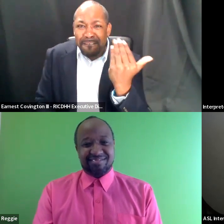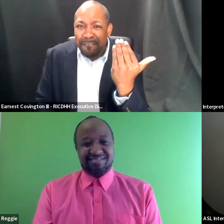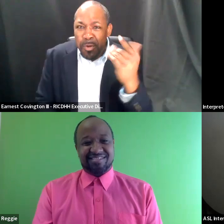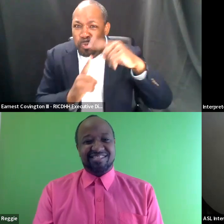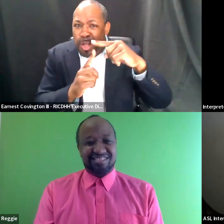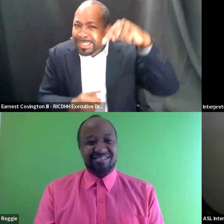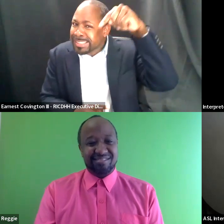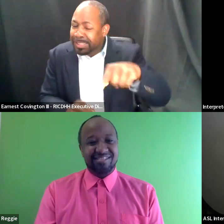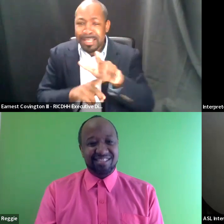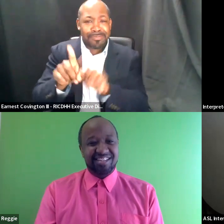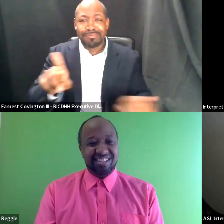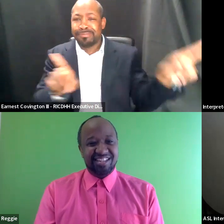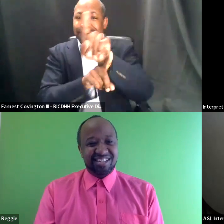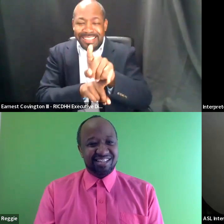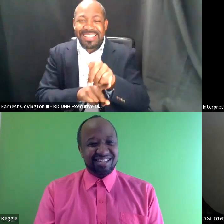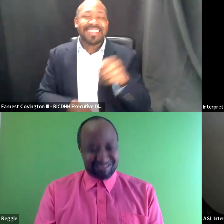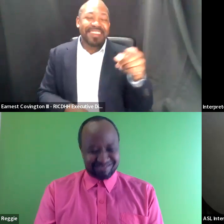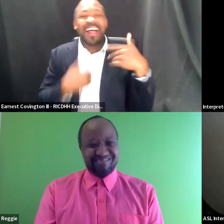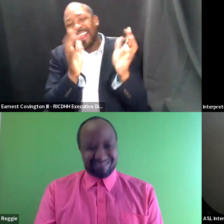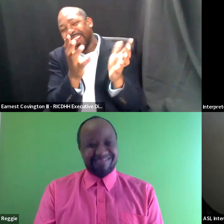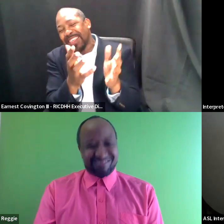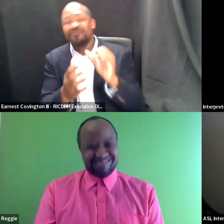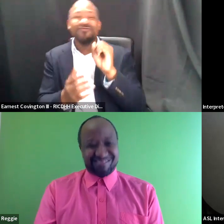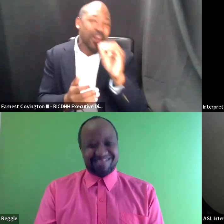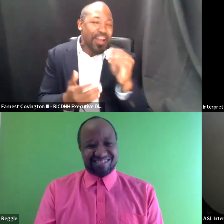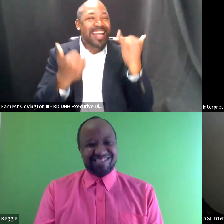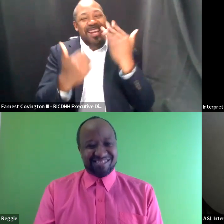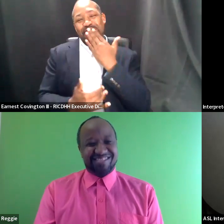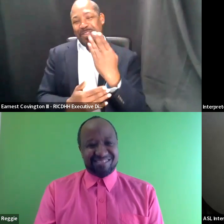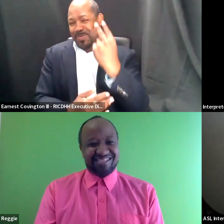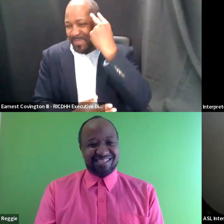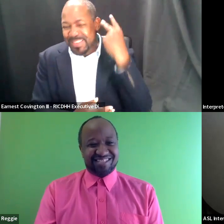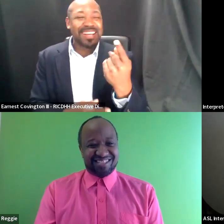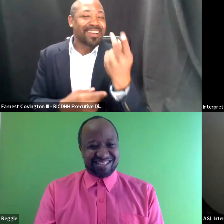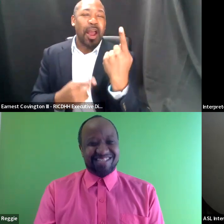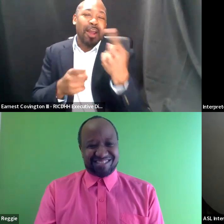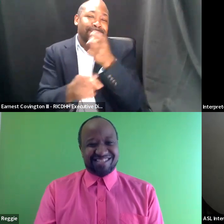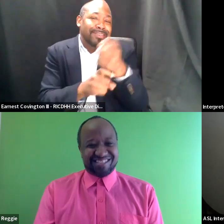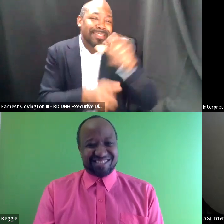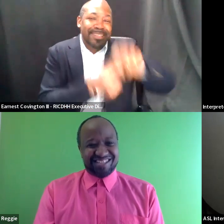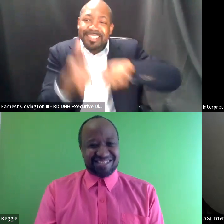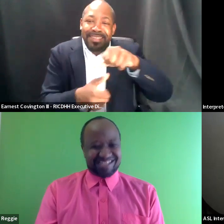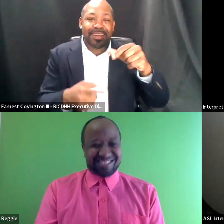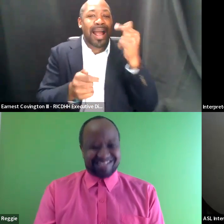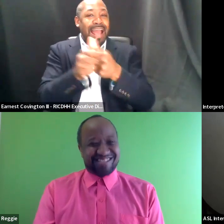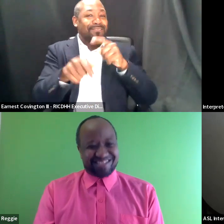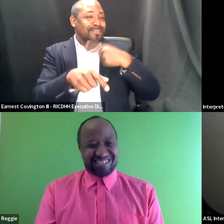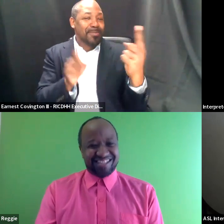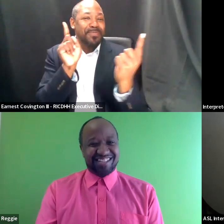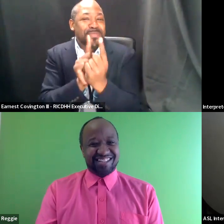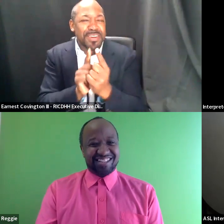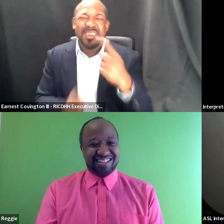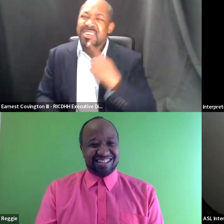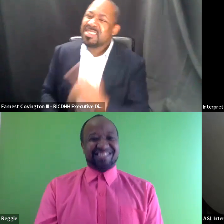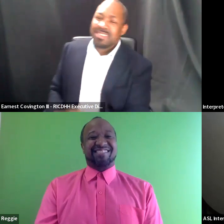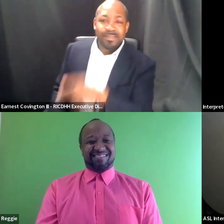to surpass them in score, because I think we were down by 15 points and we still came out and won. But I shared some of my inspirational